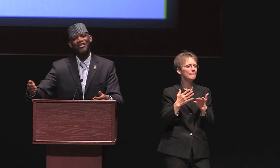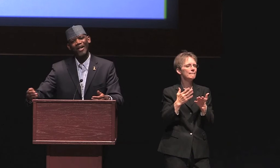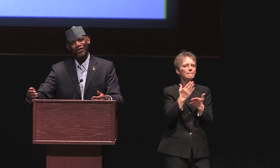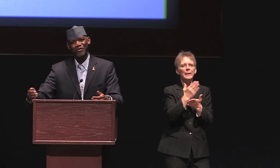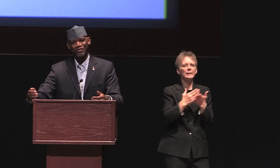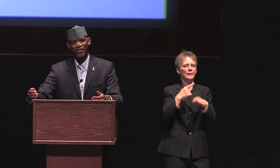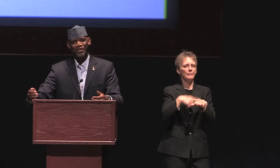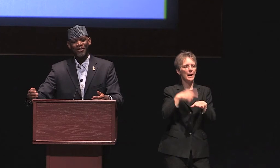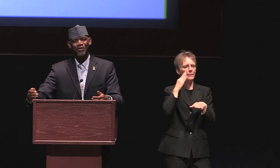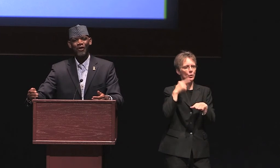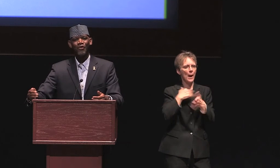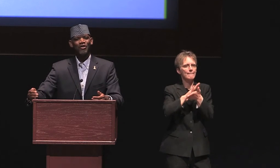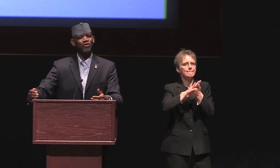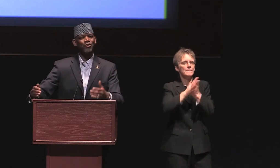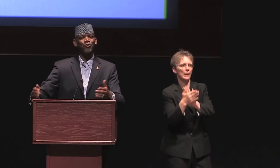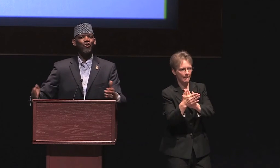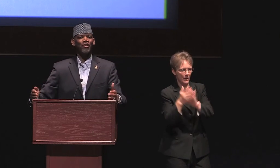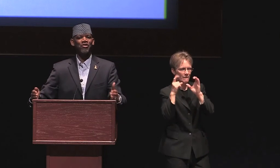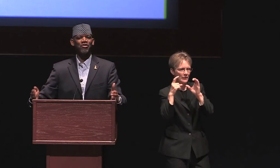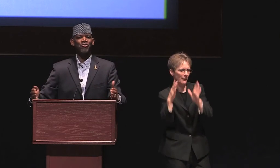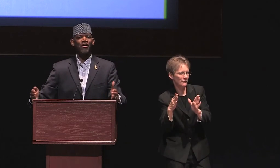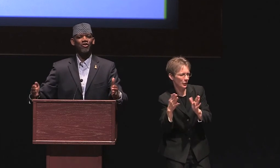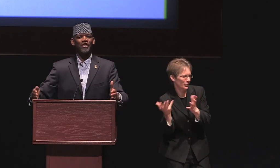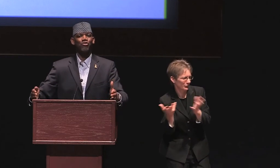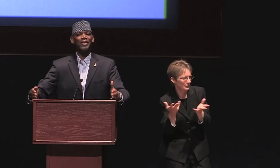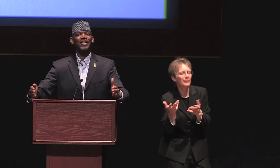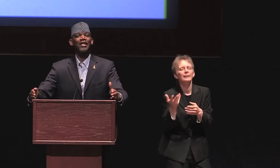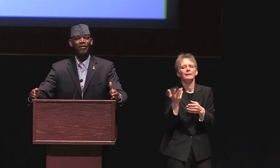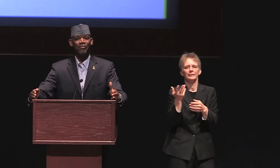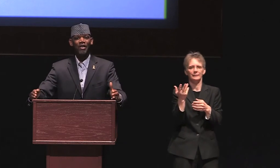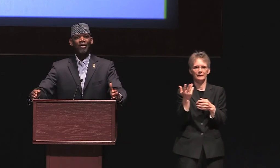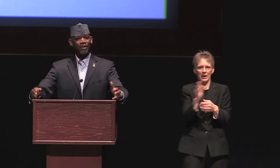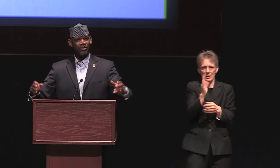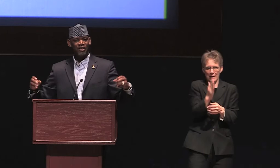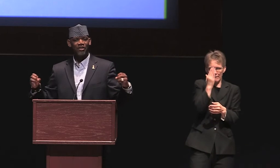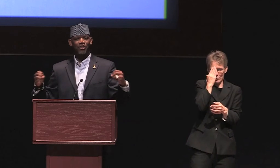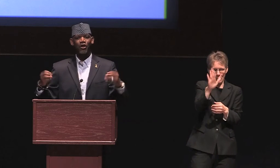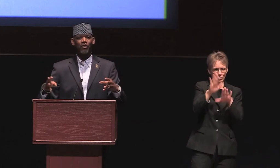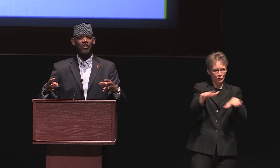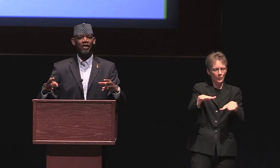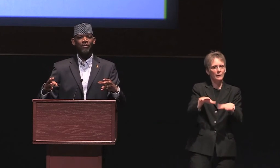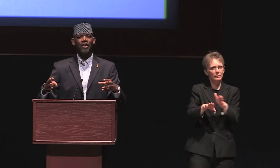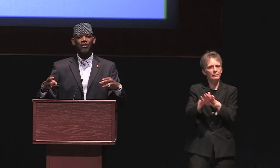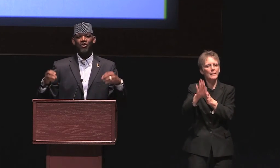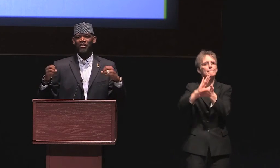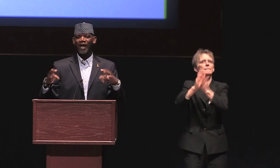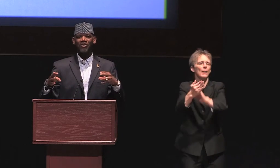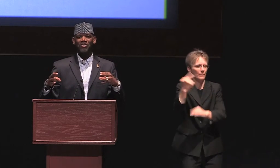a photographer, So you don't know what your children are going to become, but you need to encourage